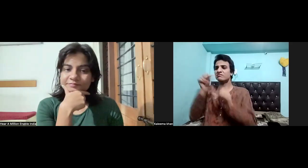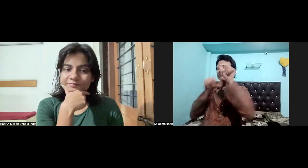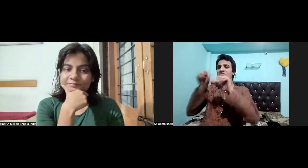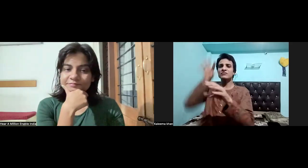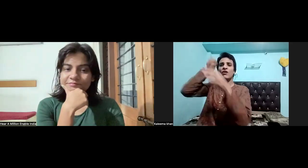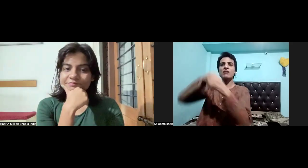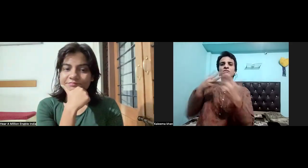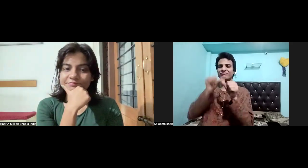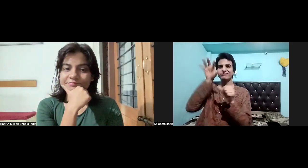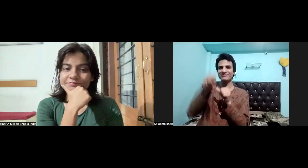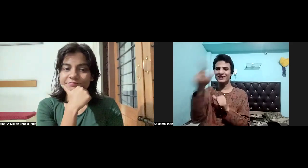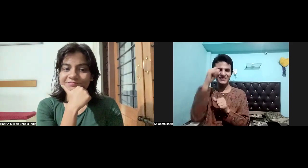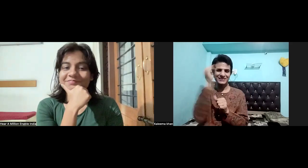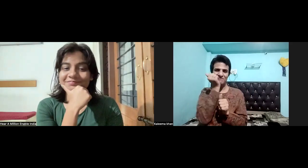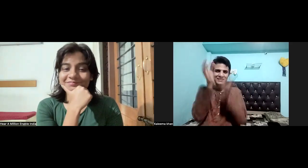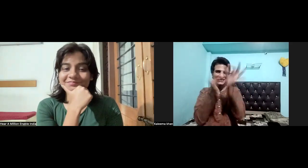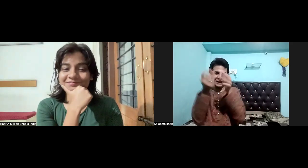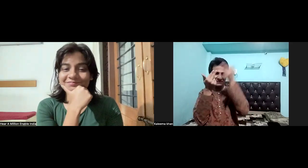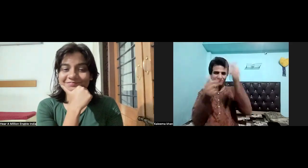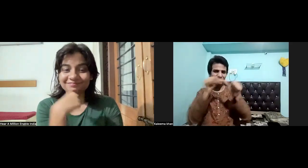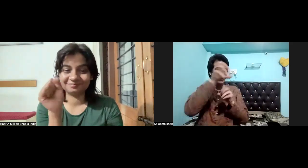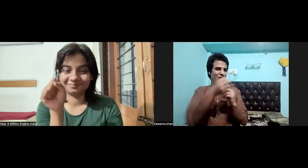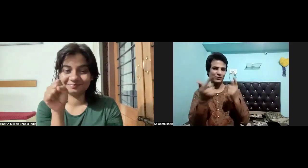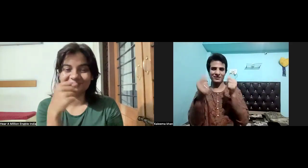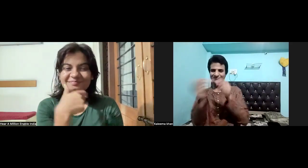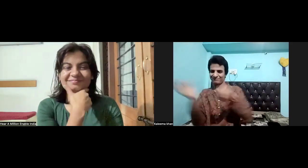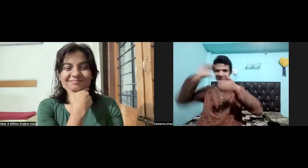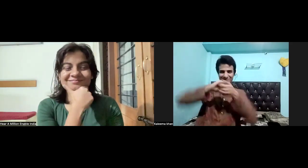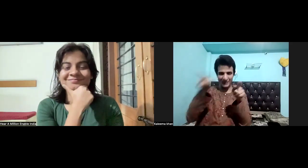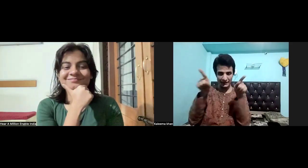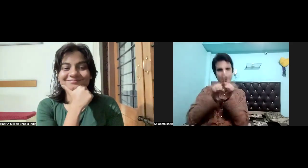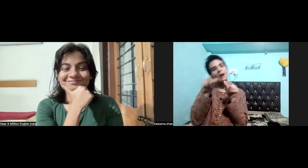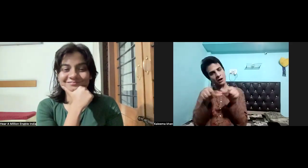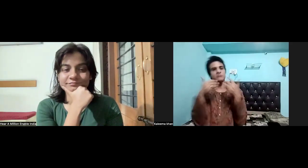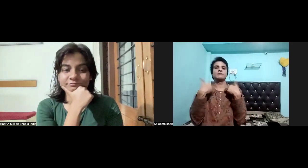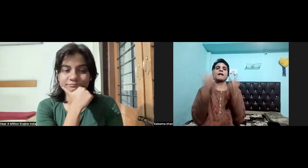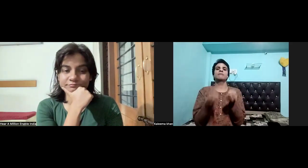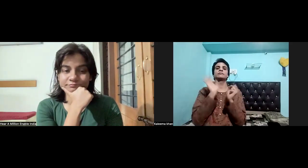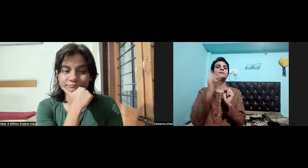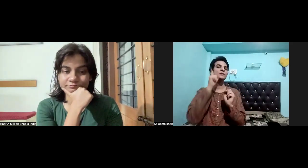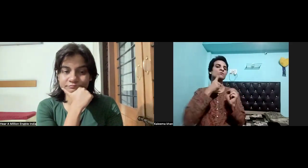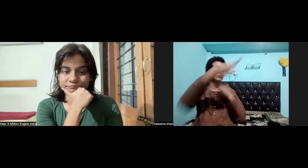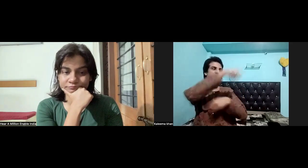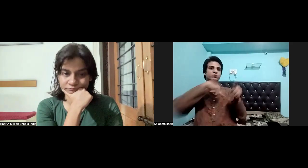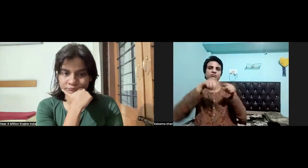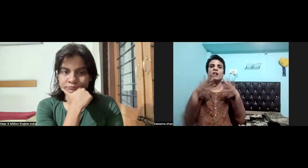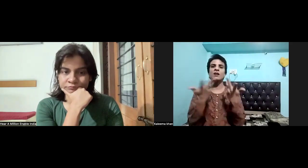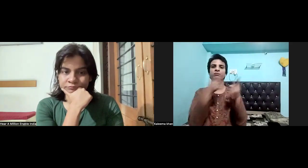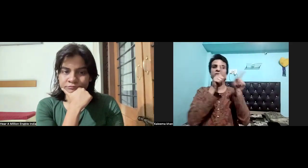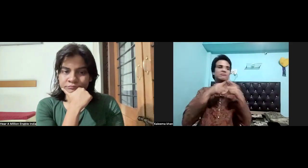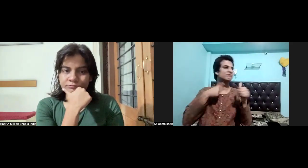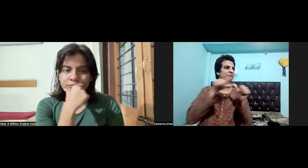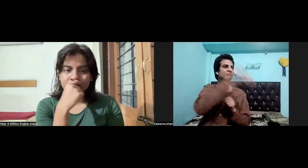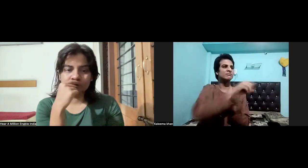so with the queer community, there are some deaf people who, like for example, Sudarshan was saying about the accessibility and partnering. I